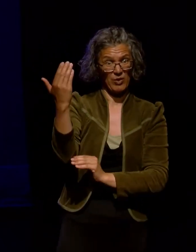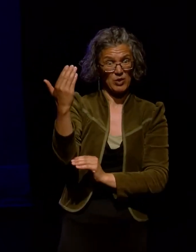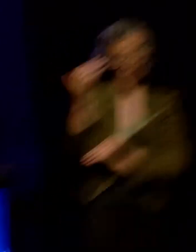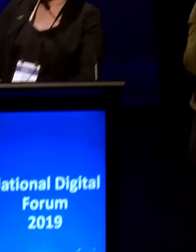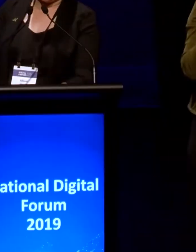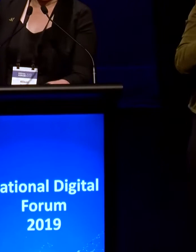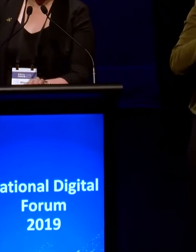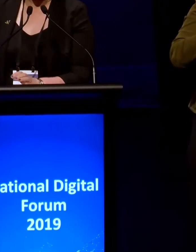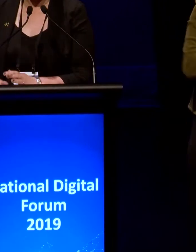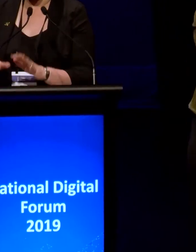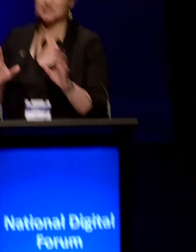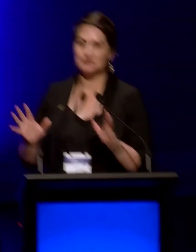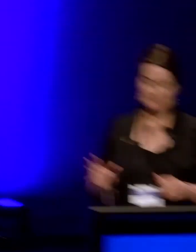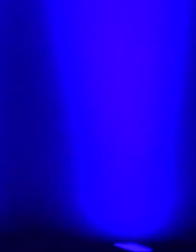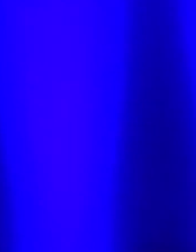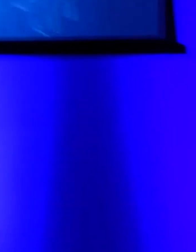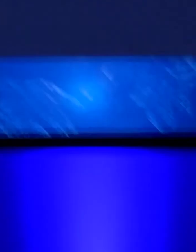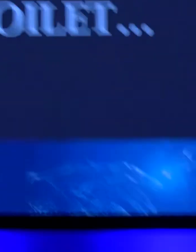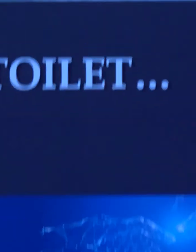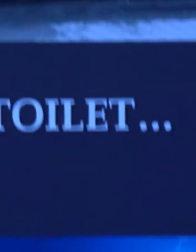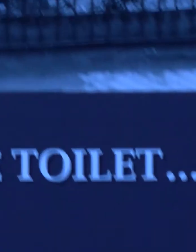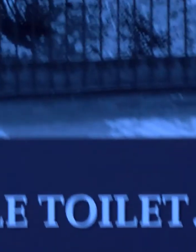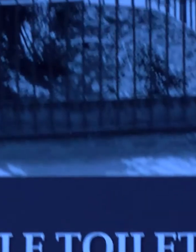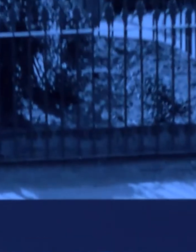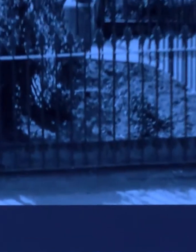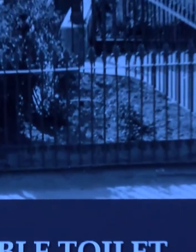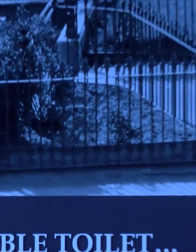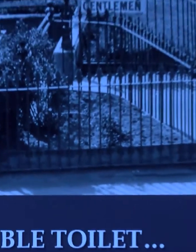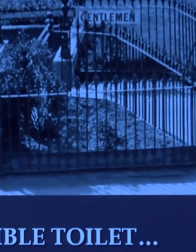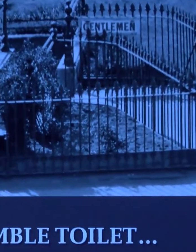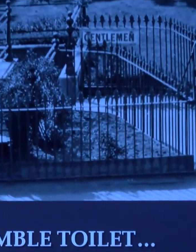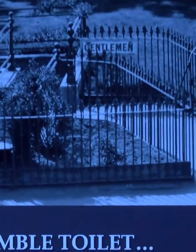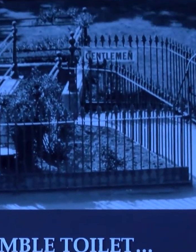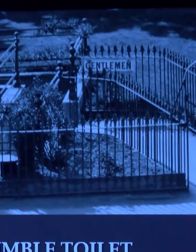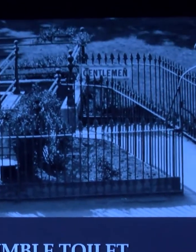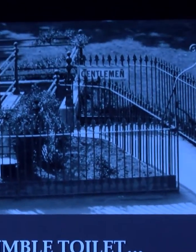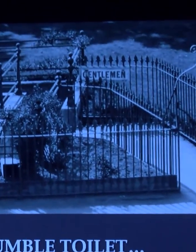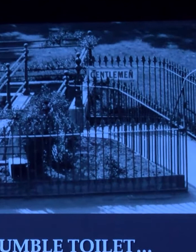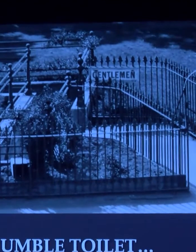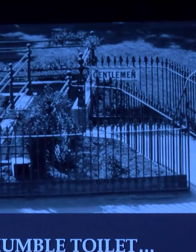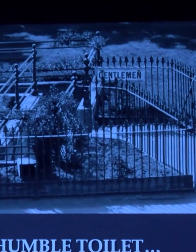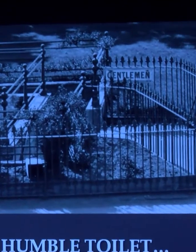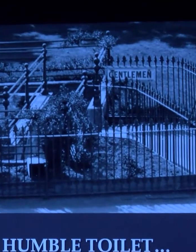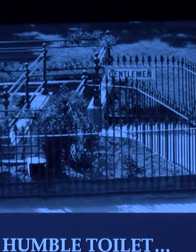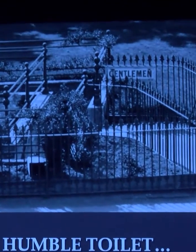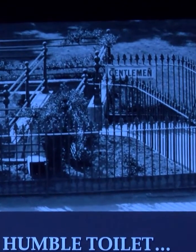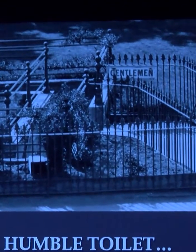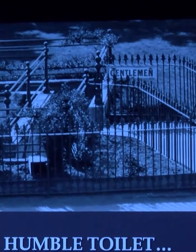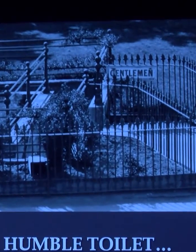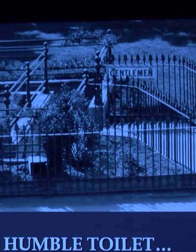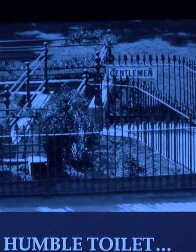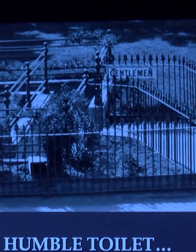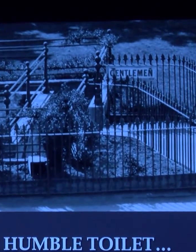So the public conveniences, just to give you a brief history, have changed significantly over the years. From the underground Edwardian style in the